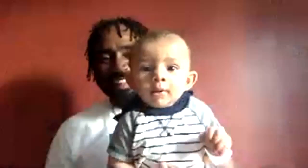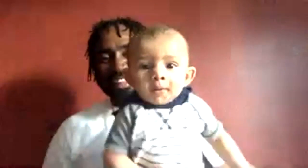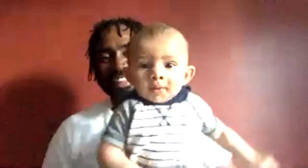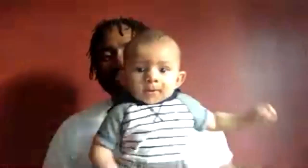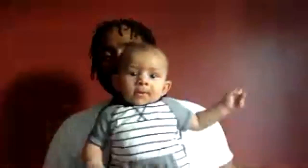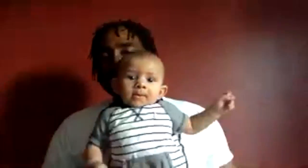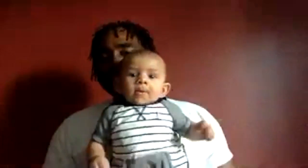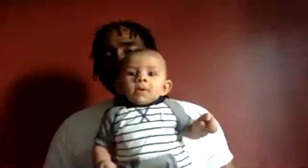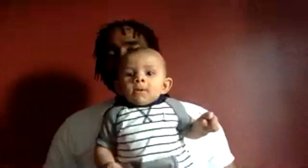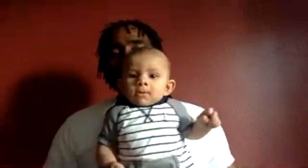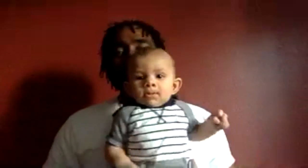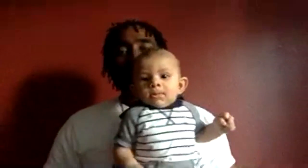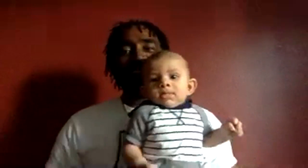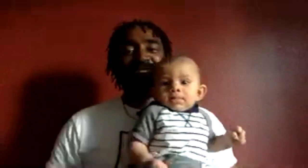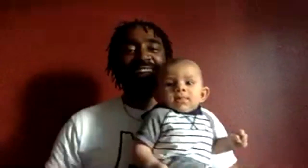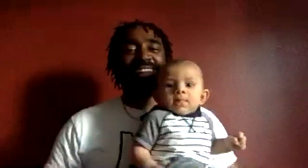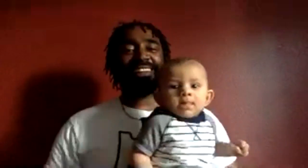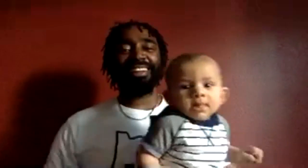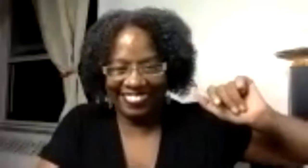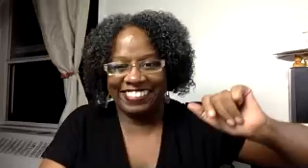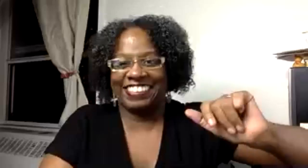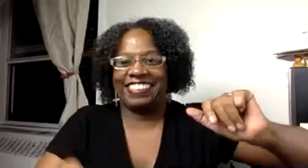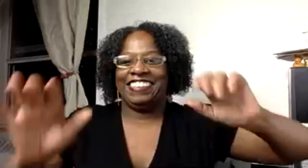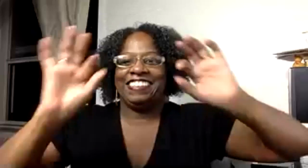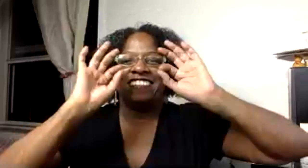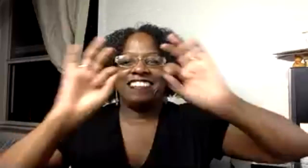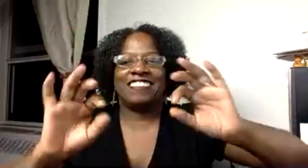Ryan saying hi. His baby's just kind of looking into the camera.